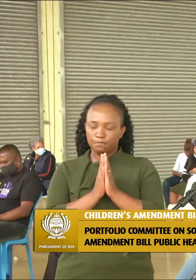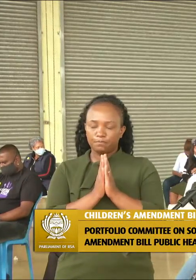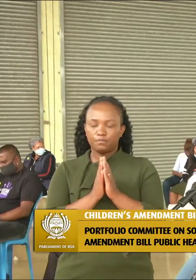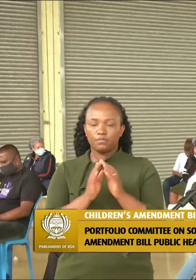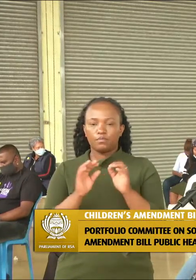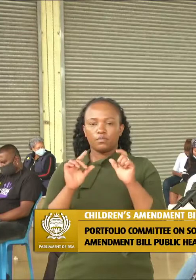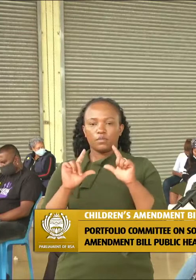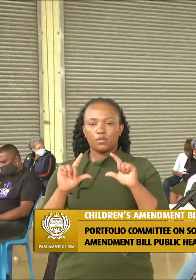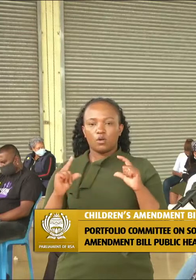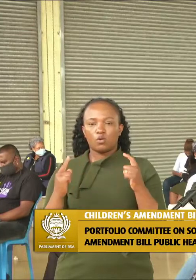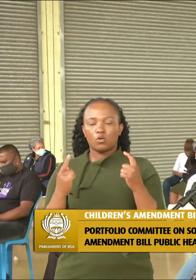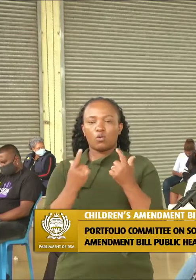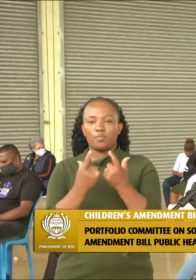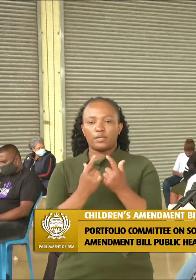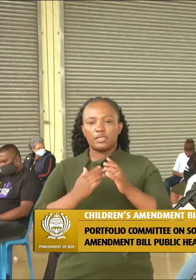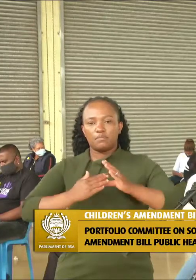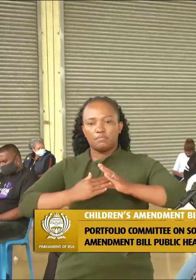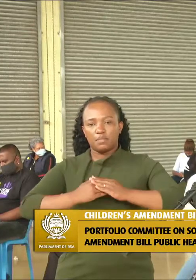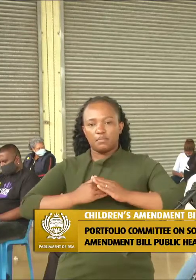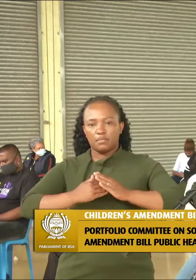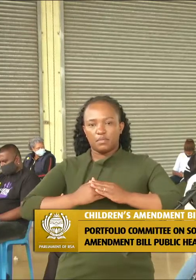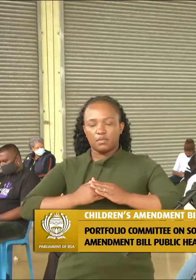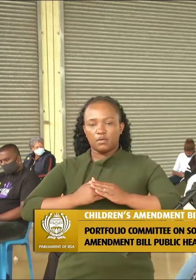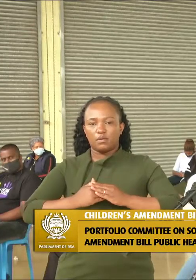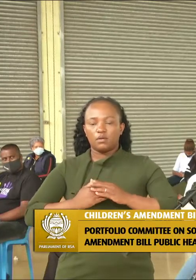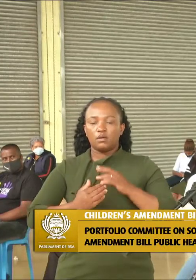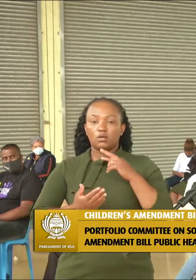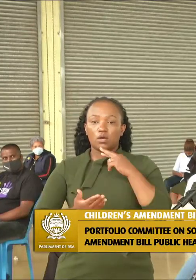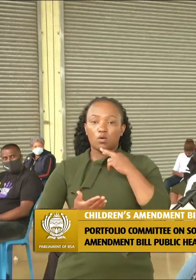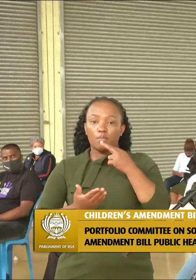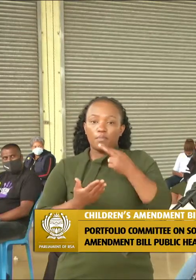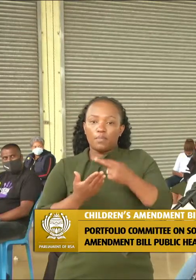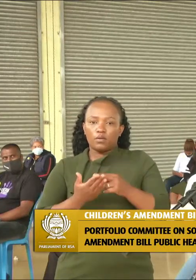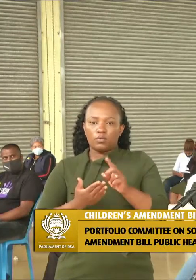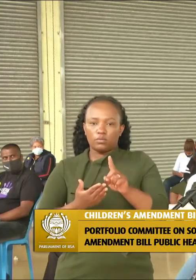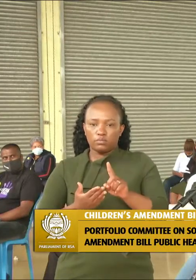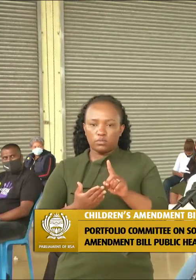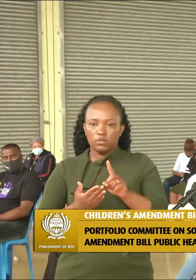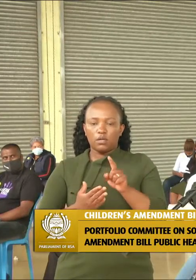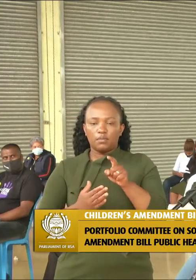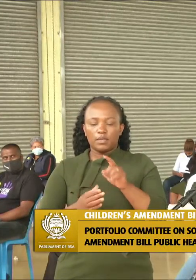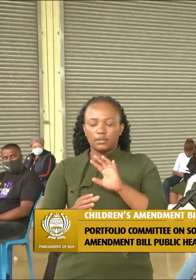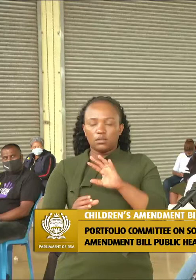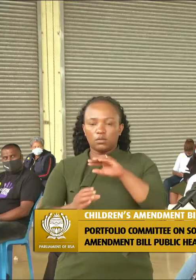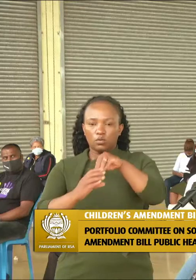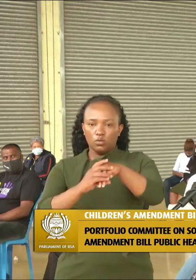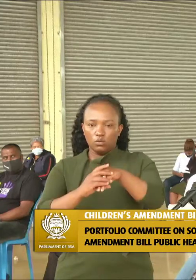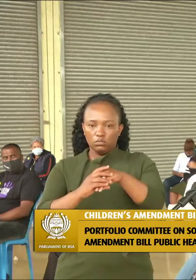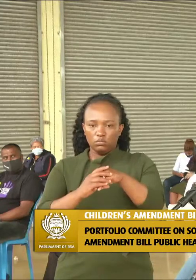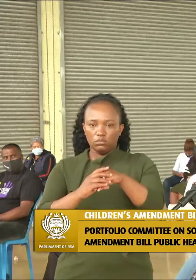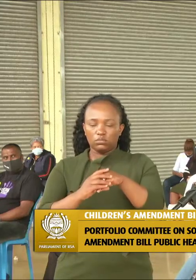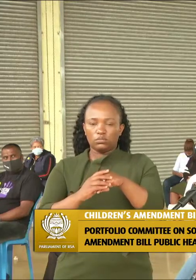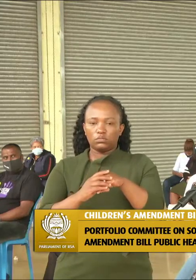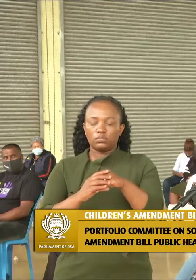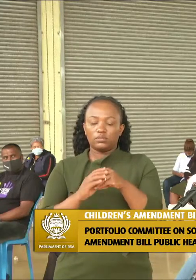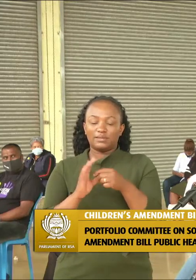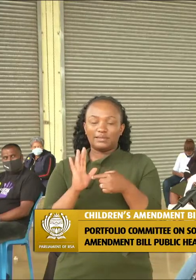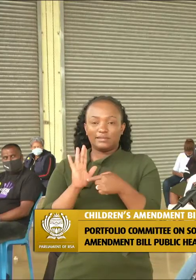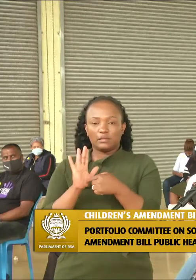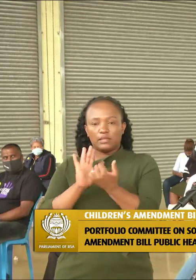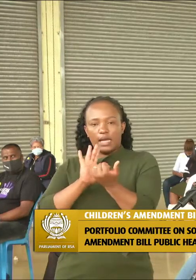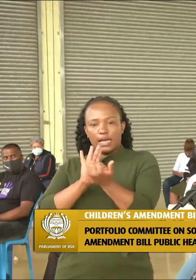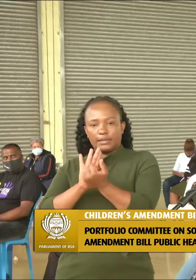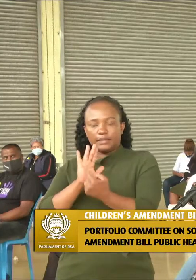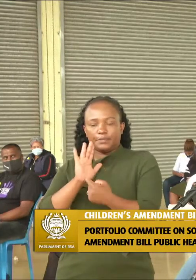to, I want to request or recommend that the committee consider including something in the Act, a provision